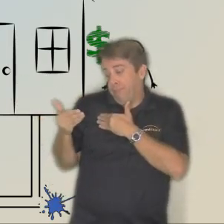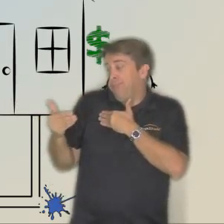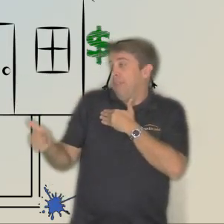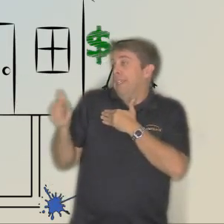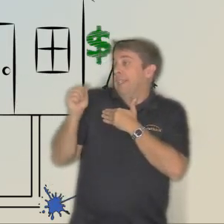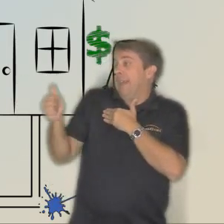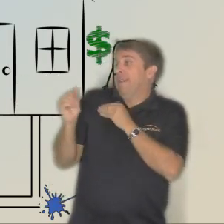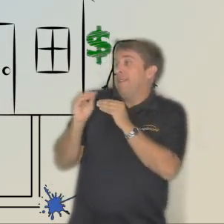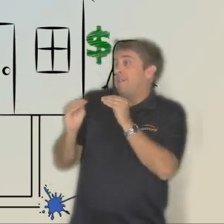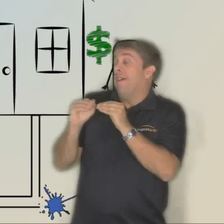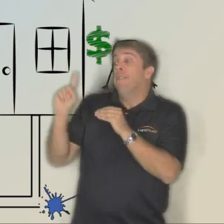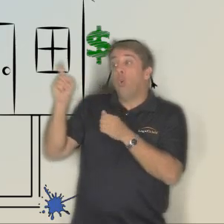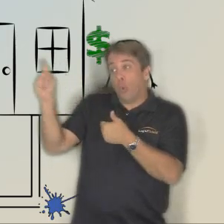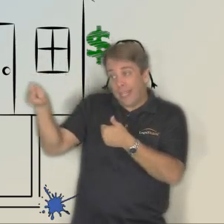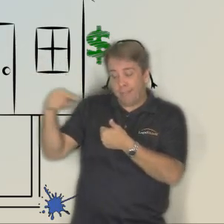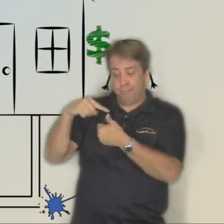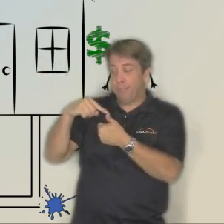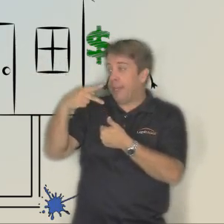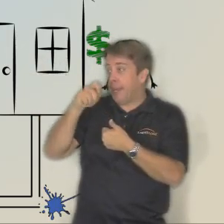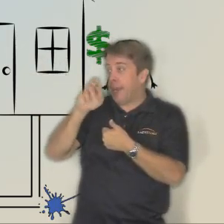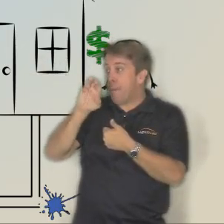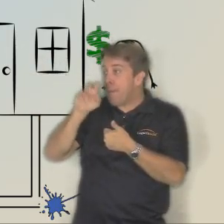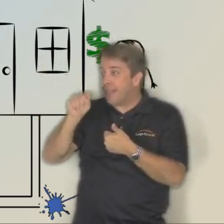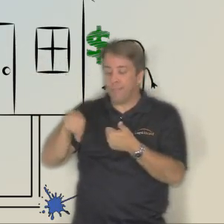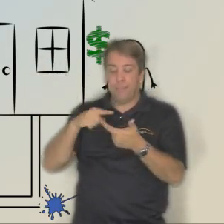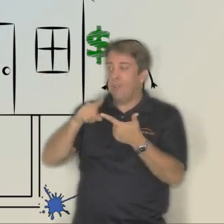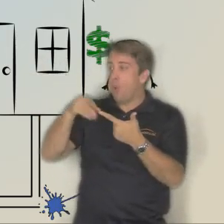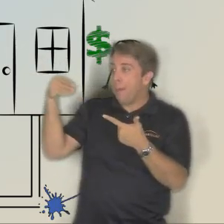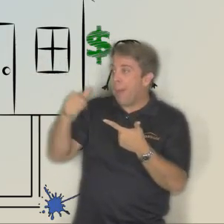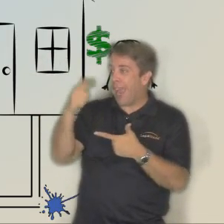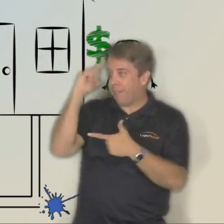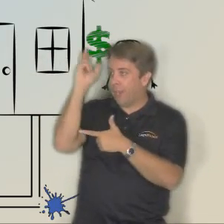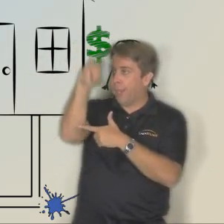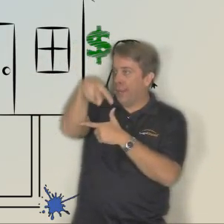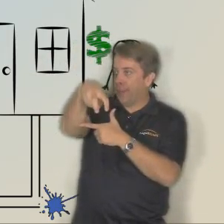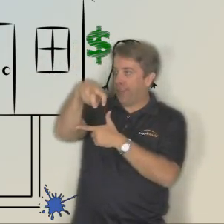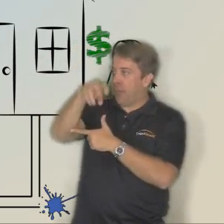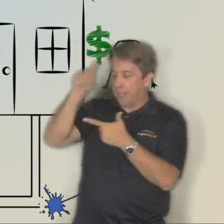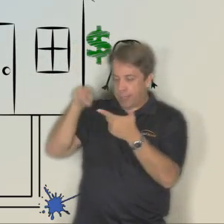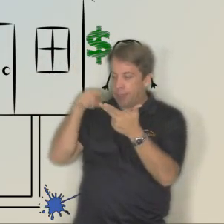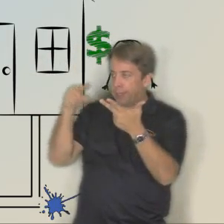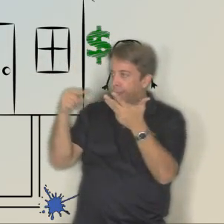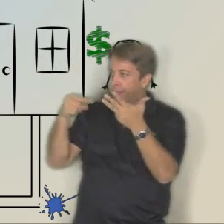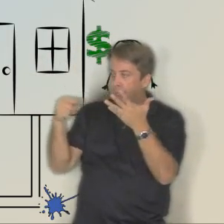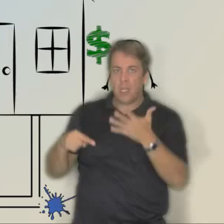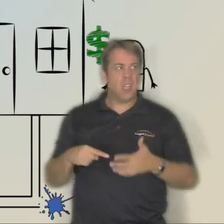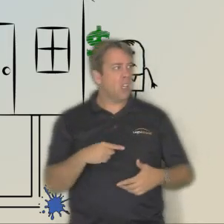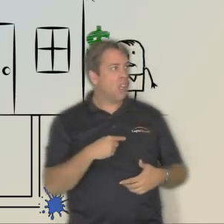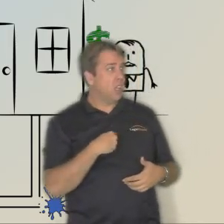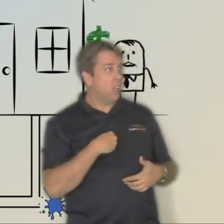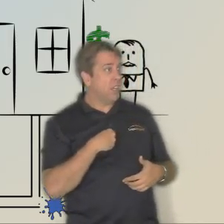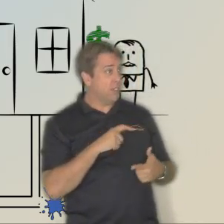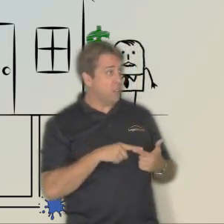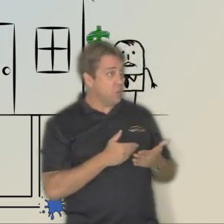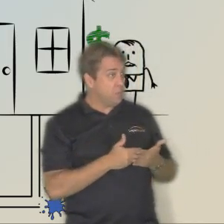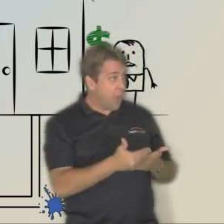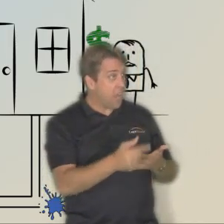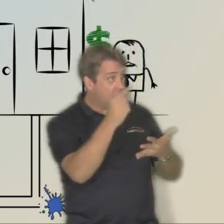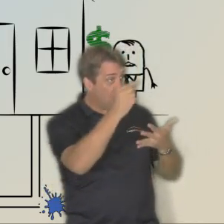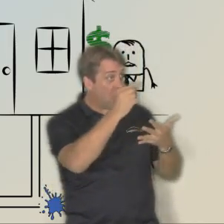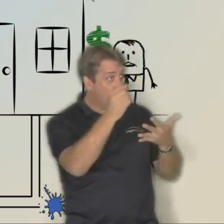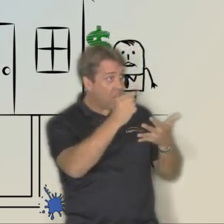the city water department that he would have to obtain city permits, hire a private company, dig up the street, replace the valve, which he had to